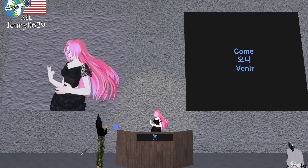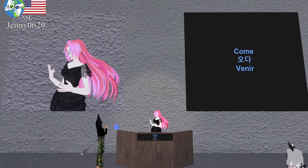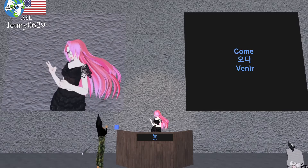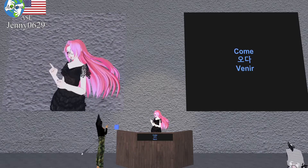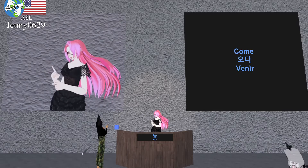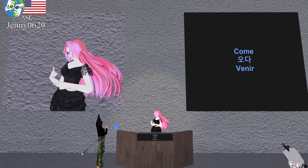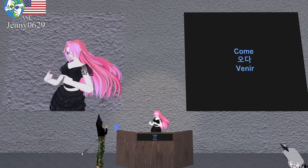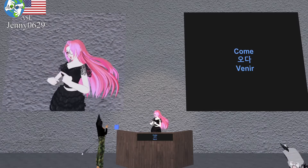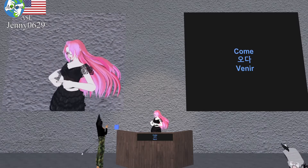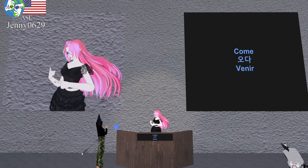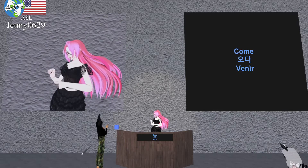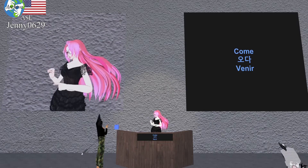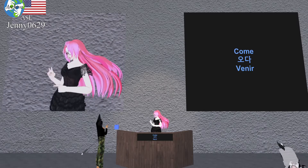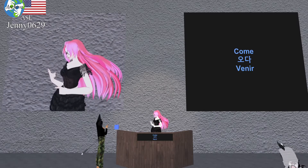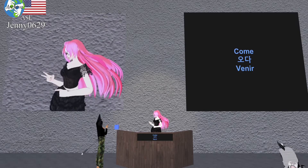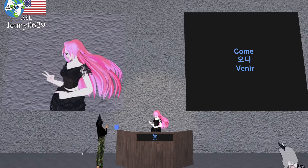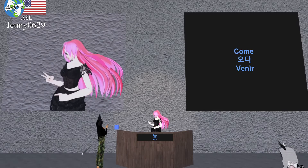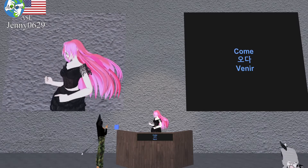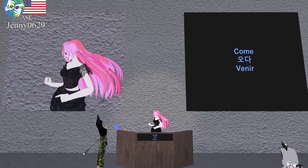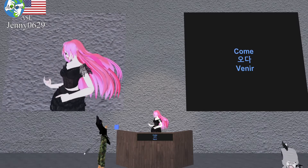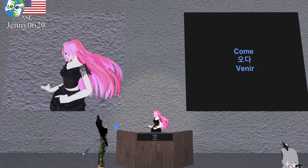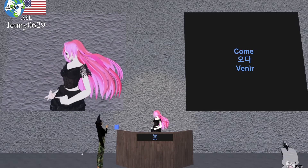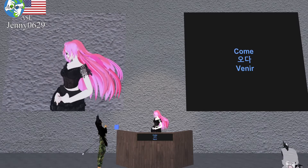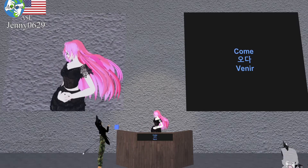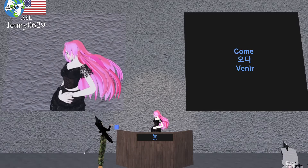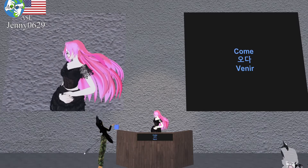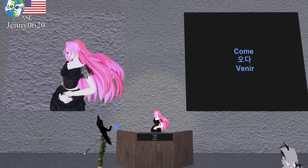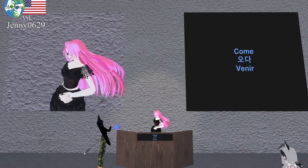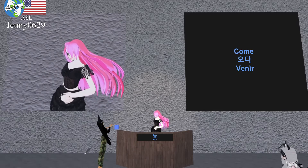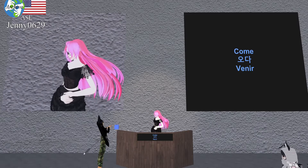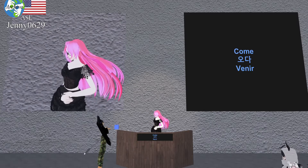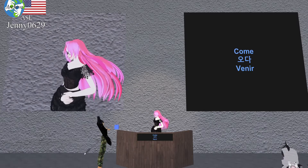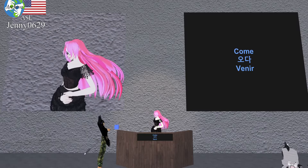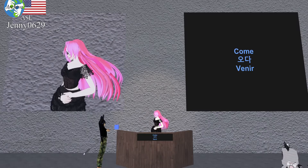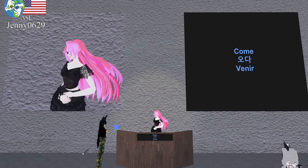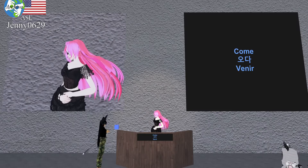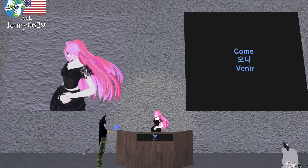never seen an exact sign for error. Yeah.